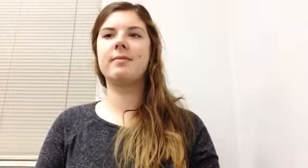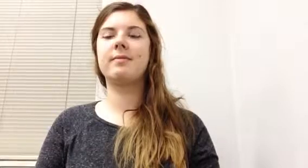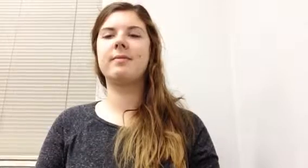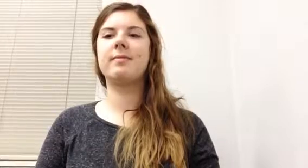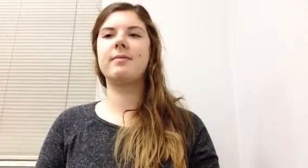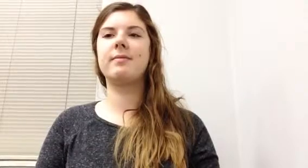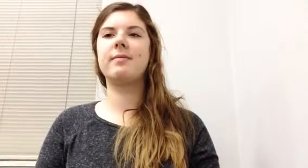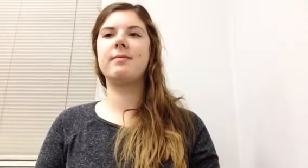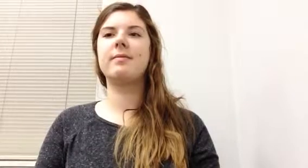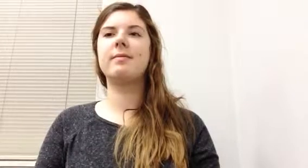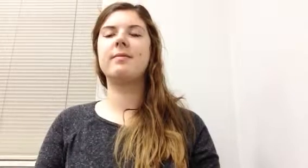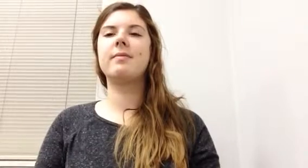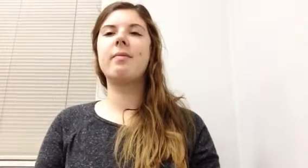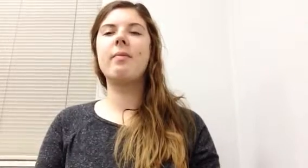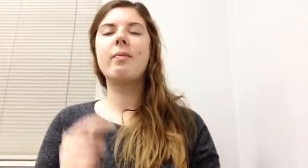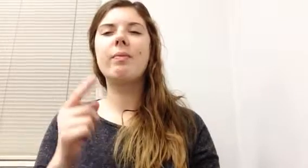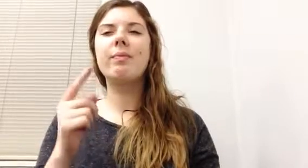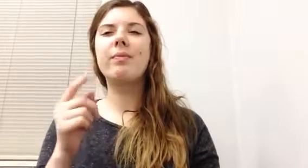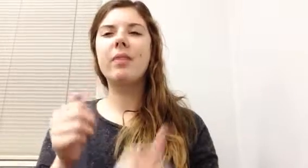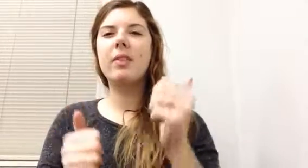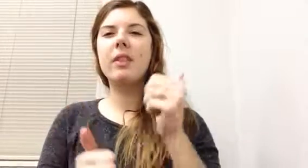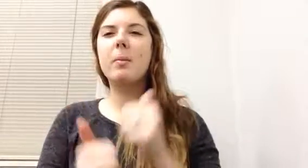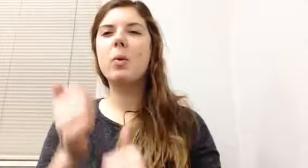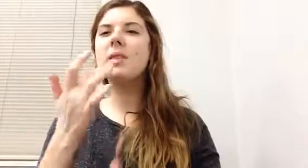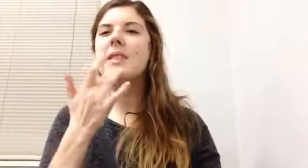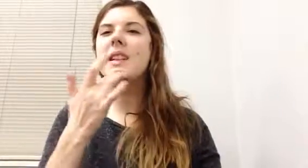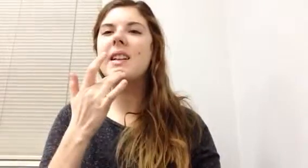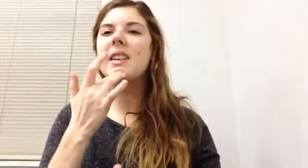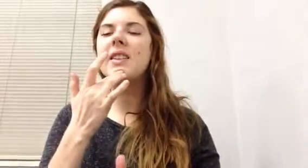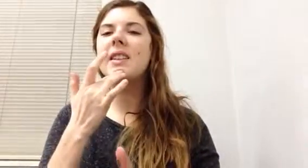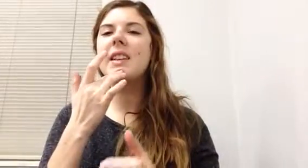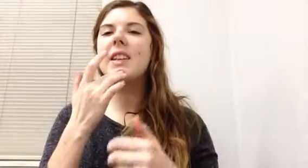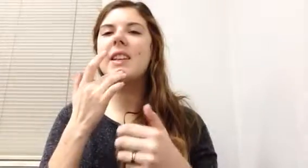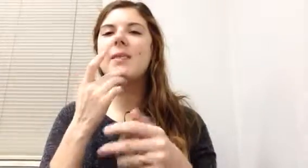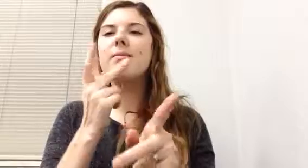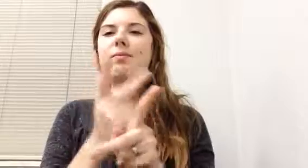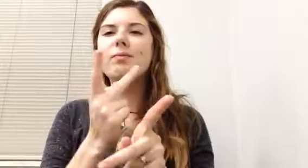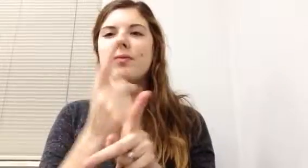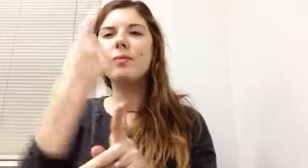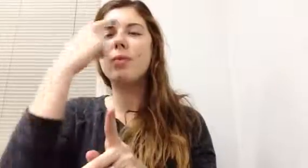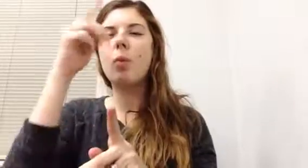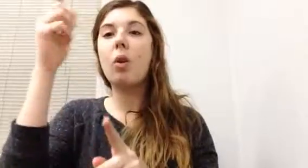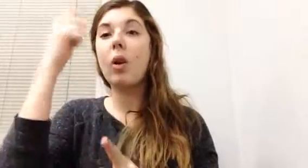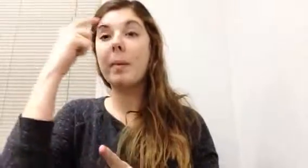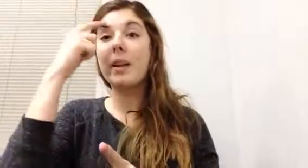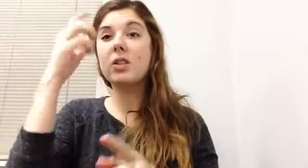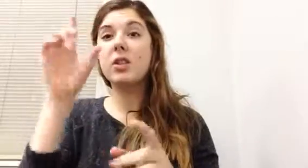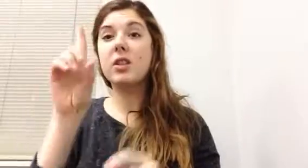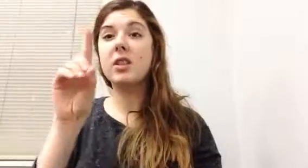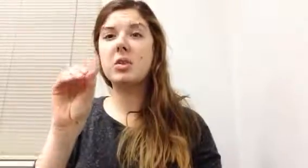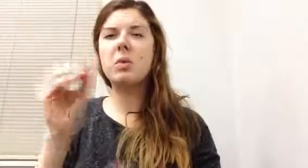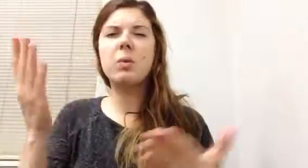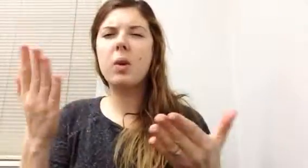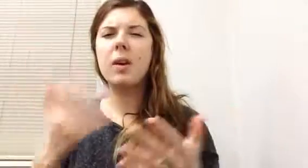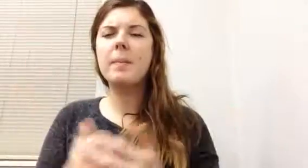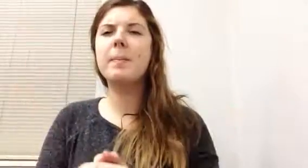What do you think is the most likely treatment for a mental disorder? Drugs. That's half Yeah,